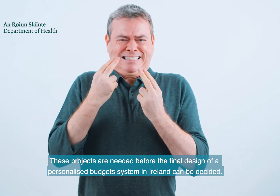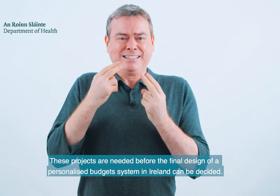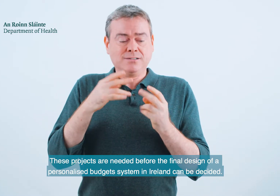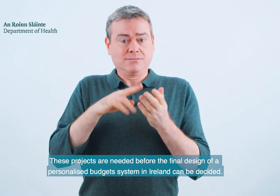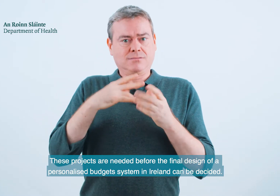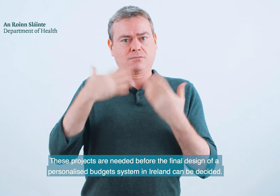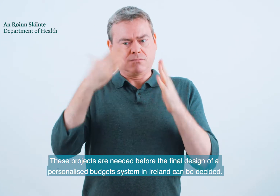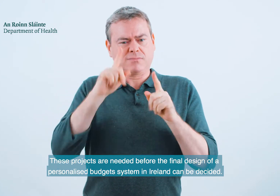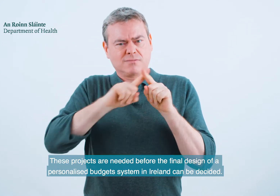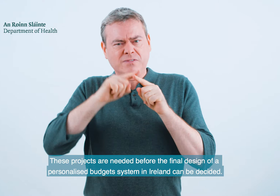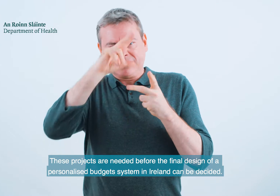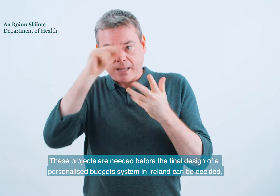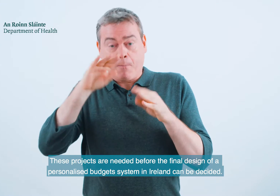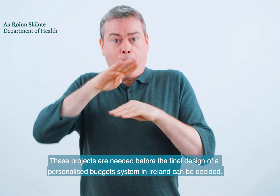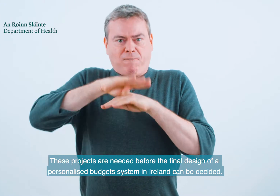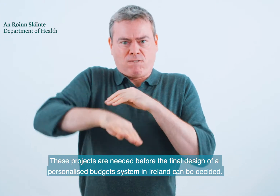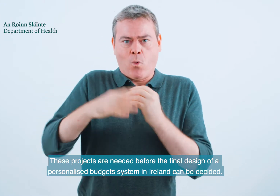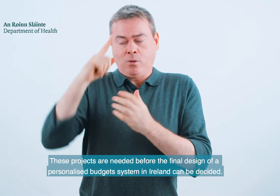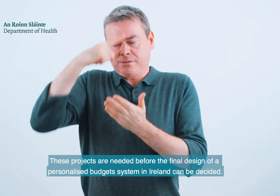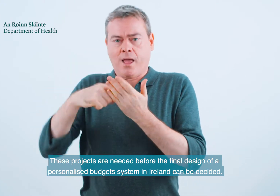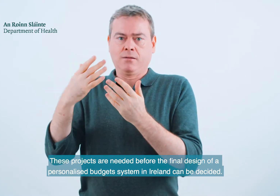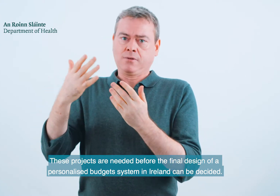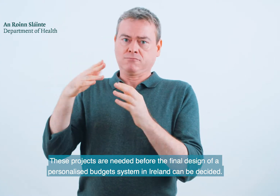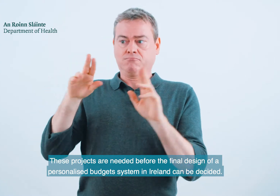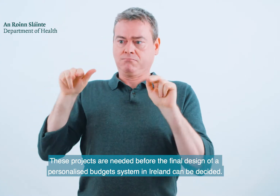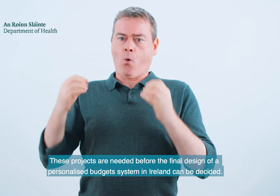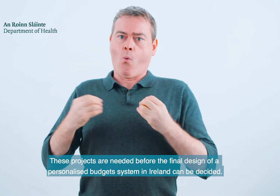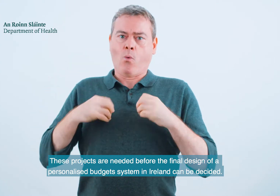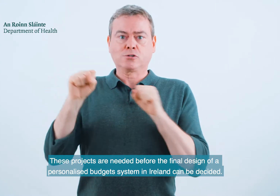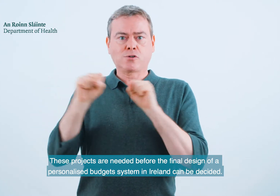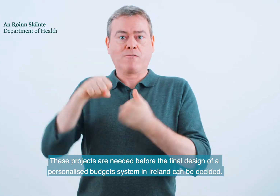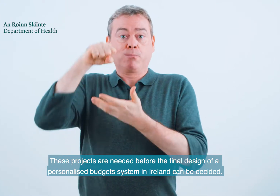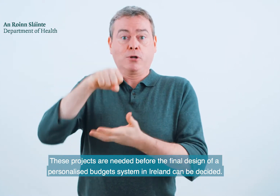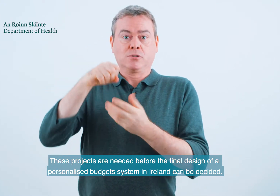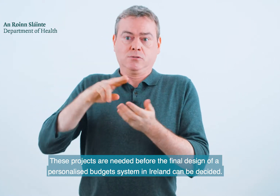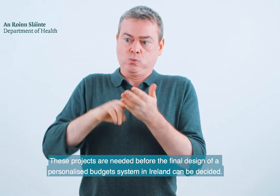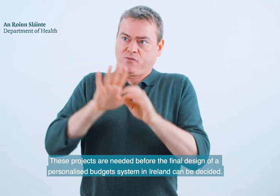These projects are needed before the final design of a personalised budget system in Ireland can be decided.